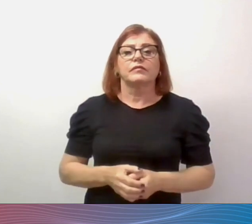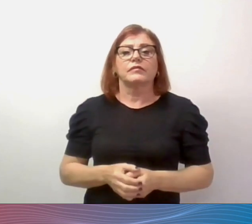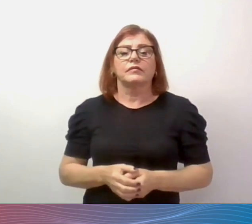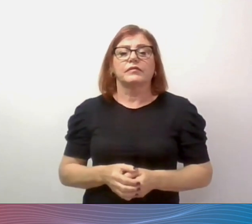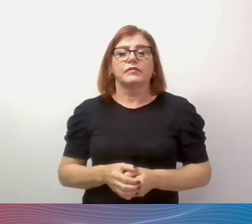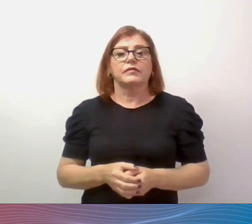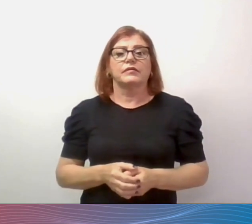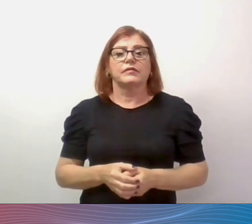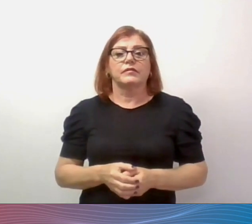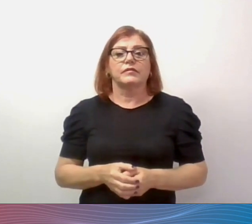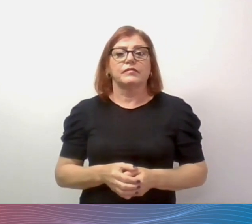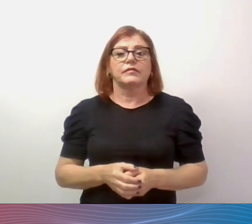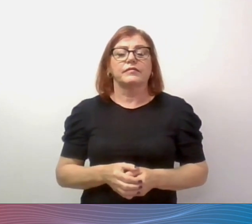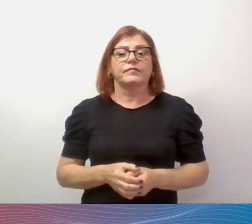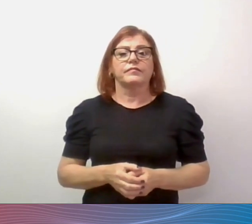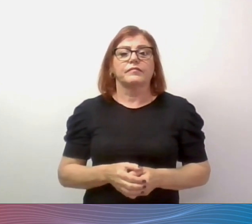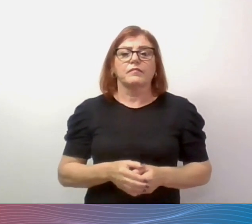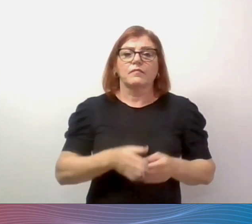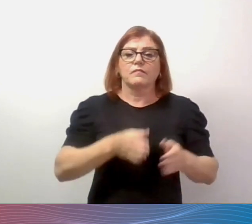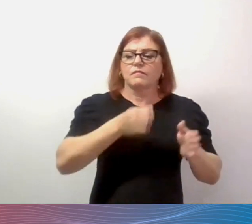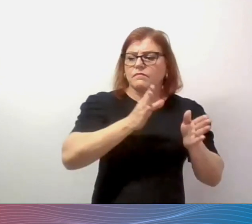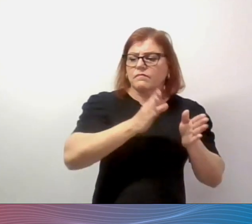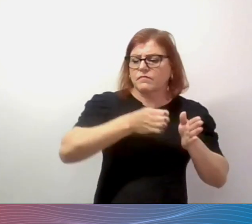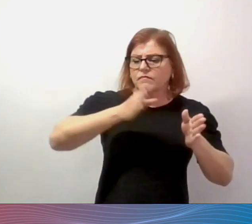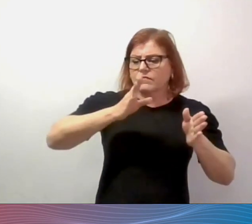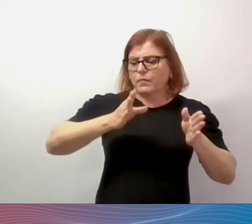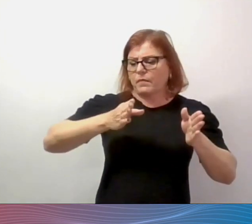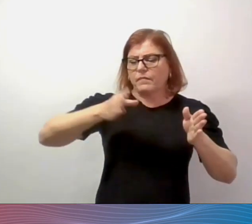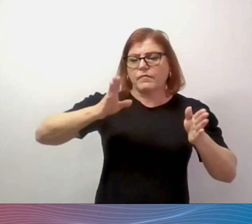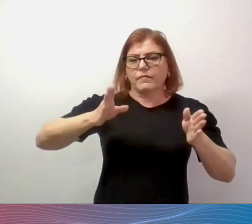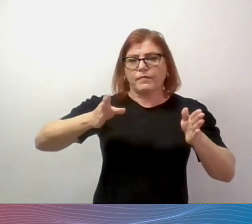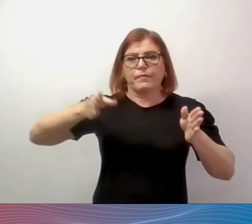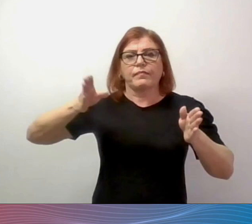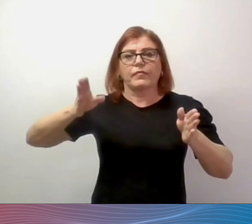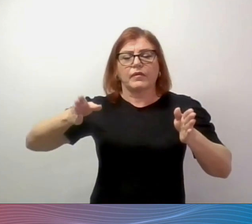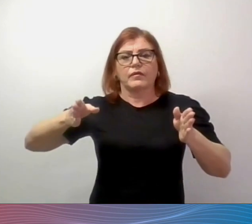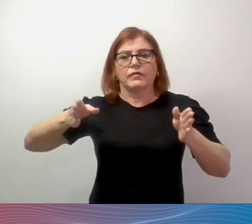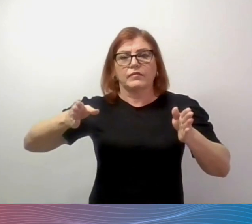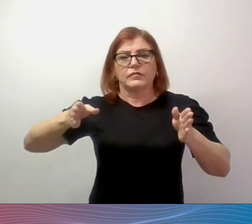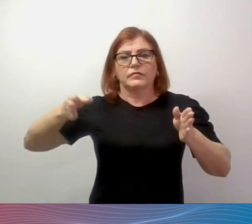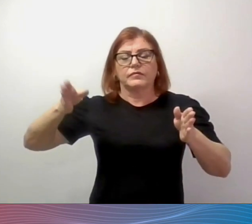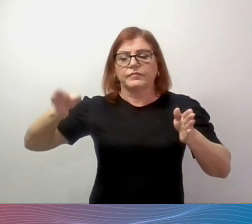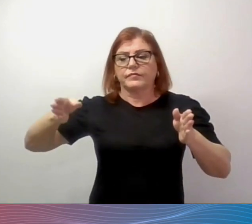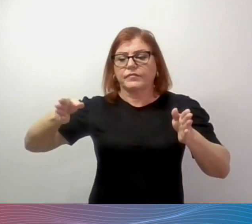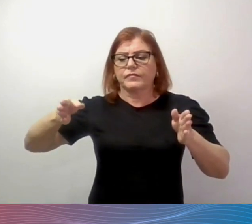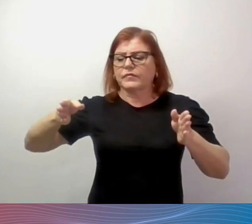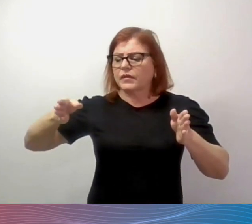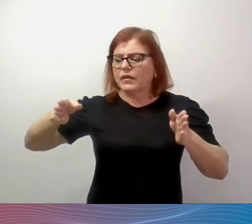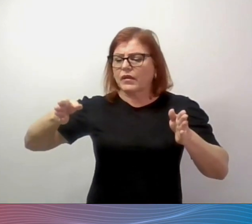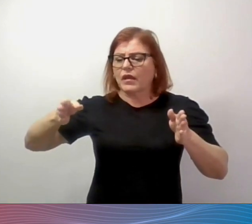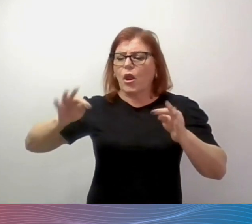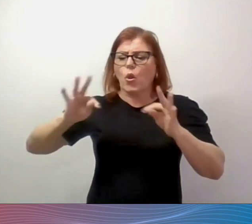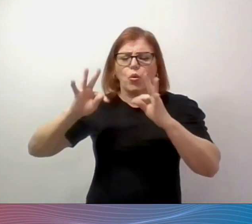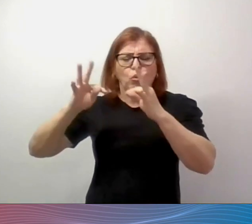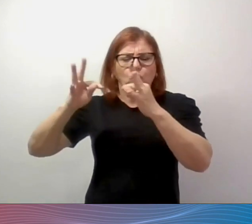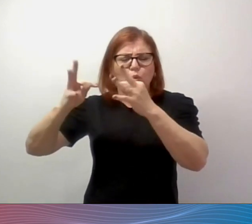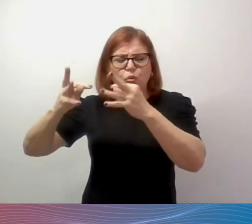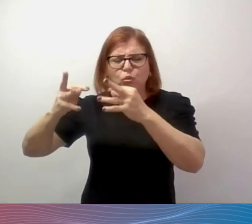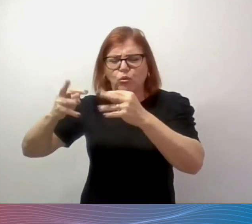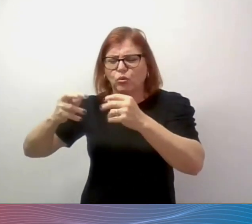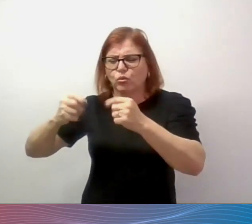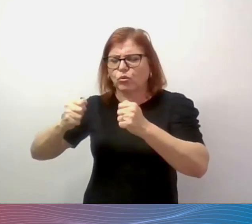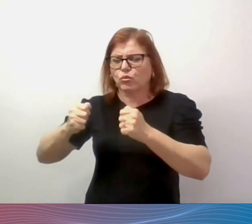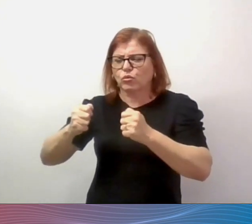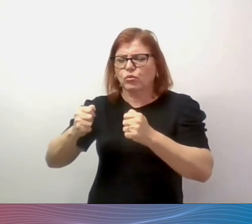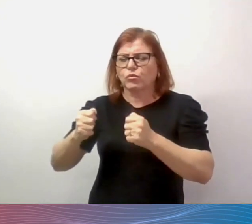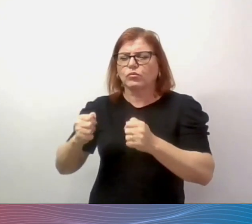Até. Till. Até onde? Até que todos cheguemos à unidade da fé. Till we all come to